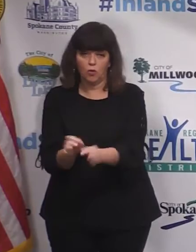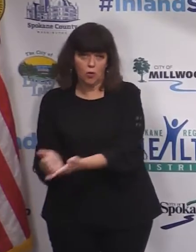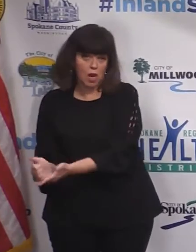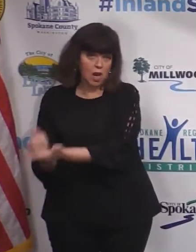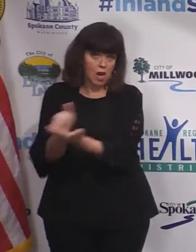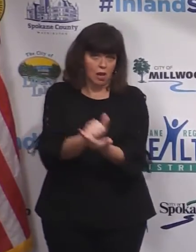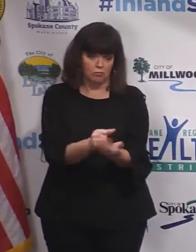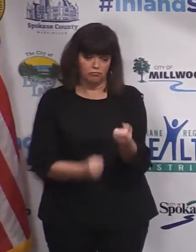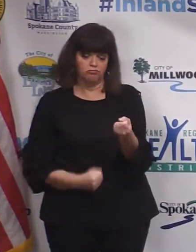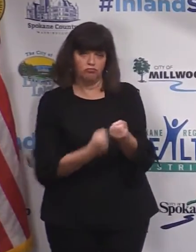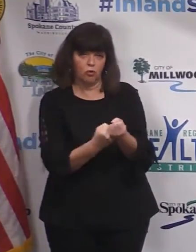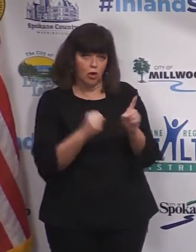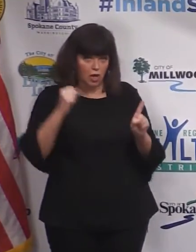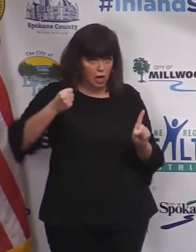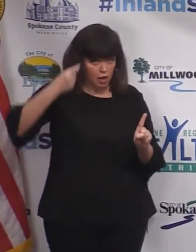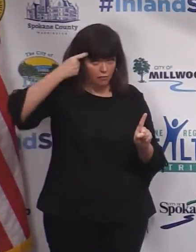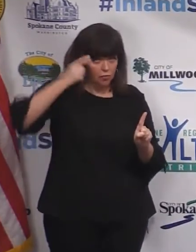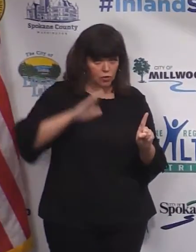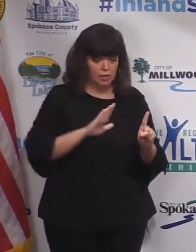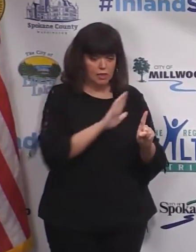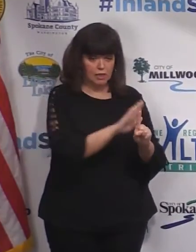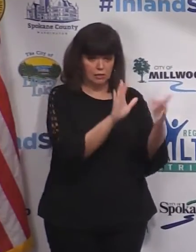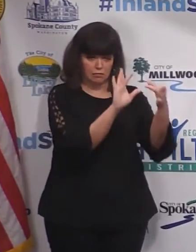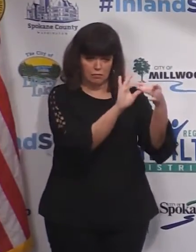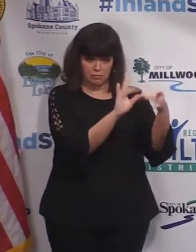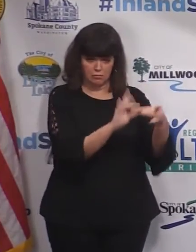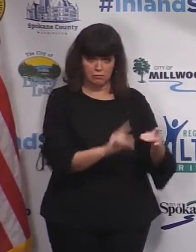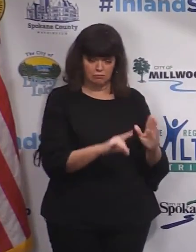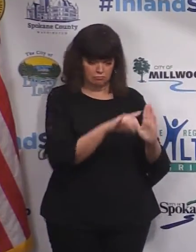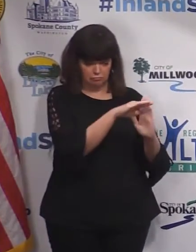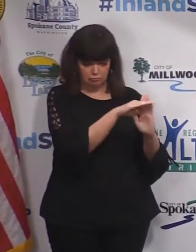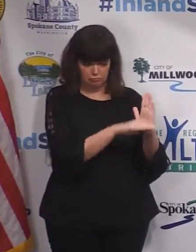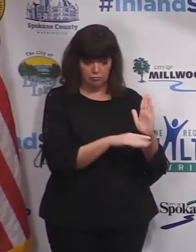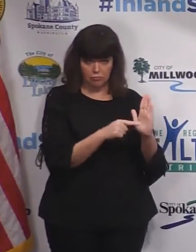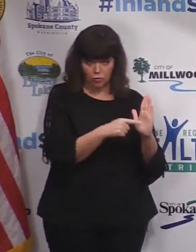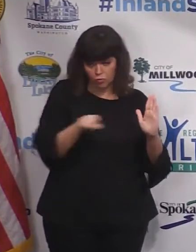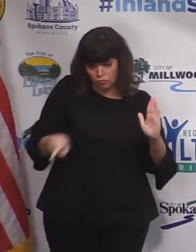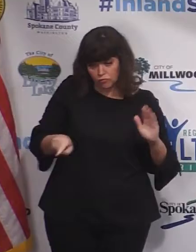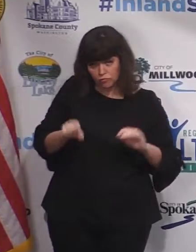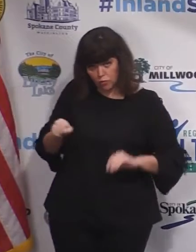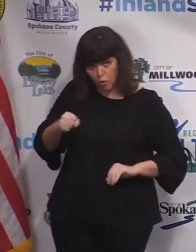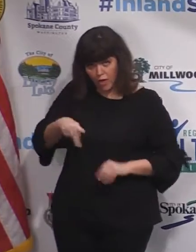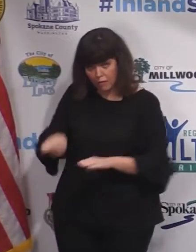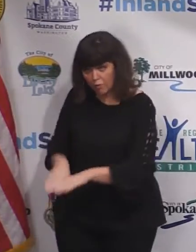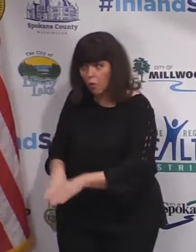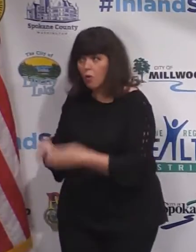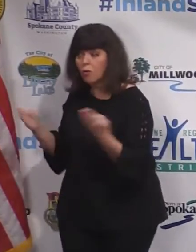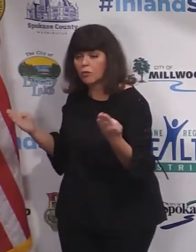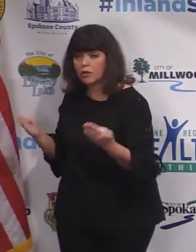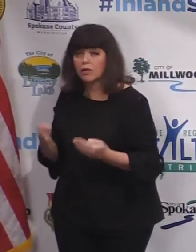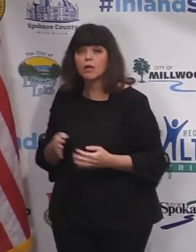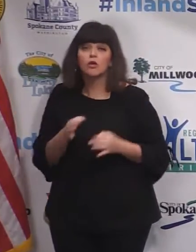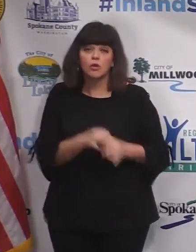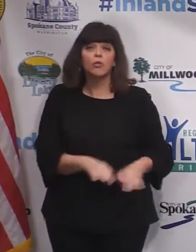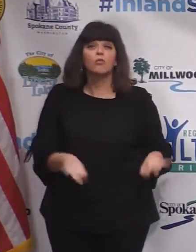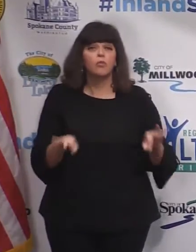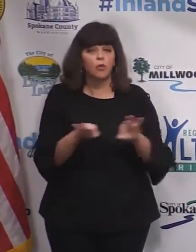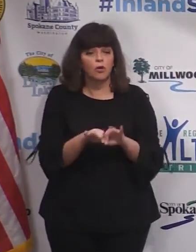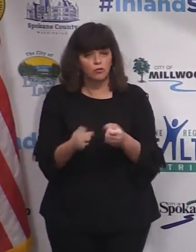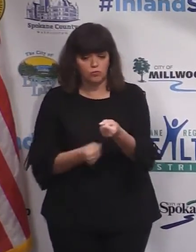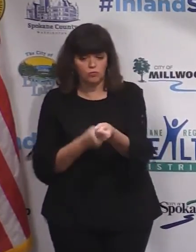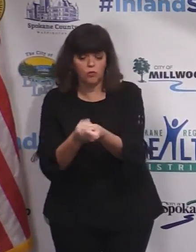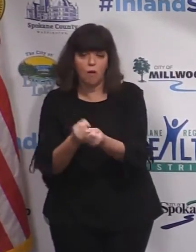Inslee has outlined as necessary to reopen Spokane, particularly the steps to support all people and all